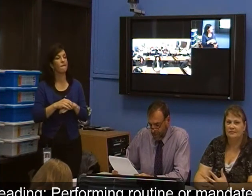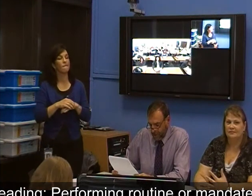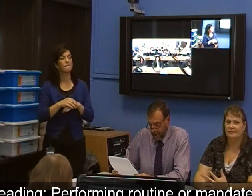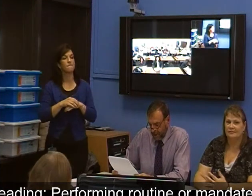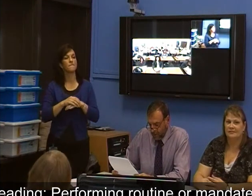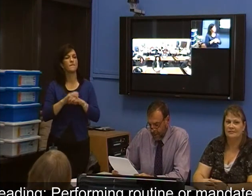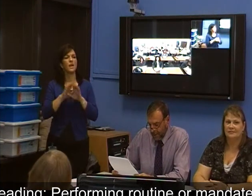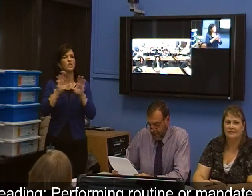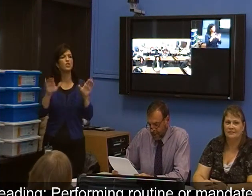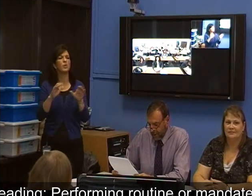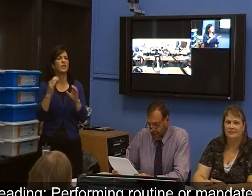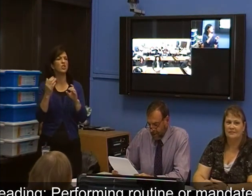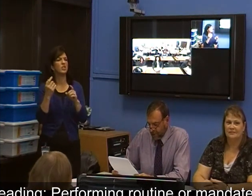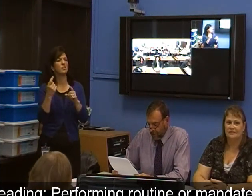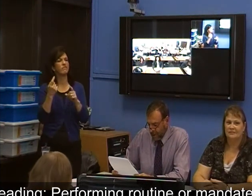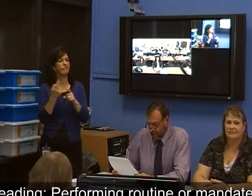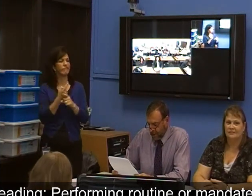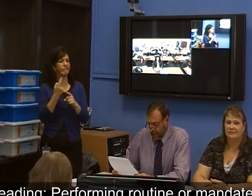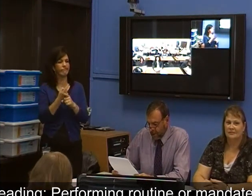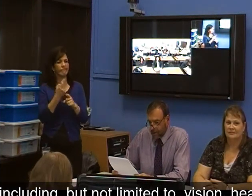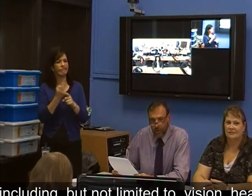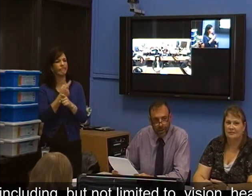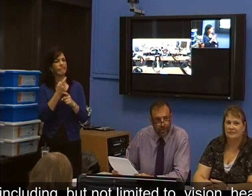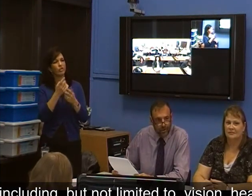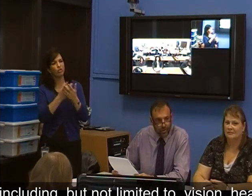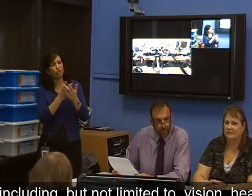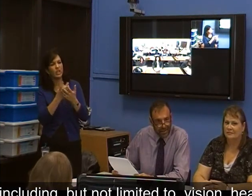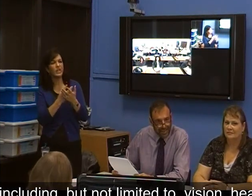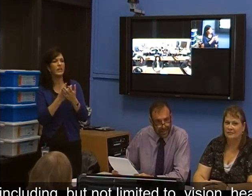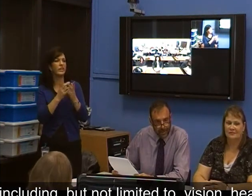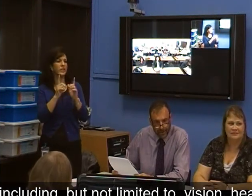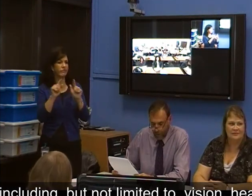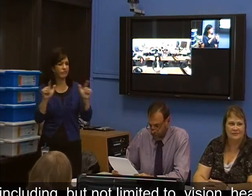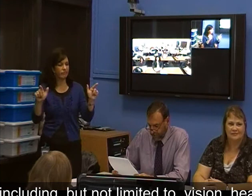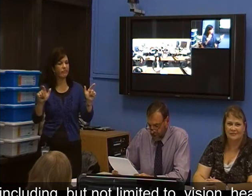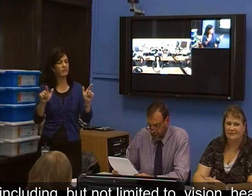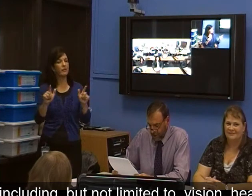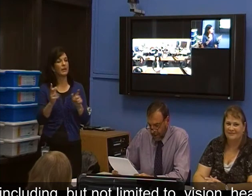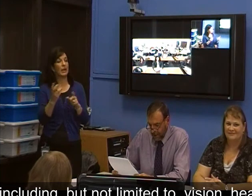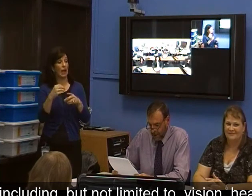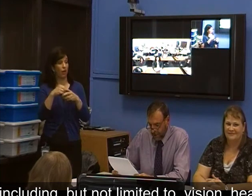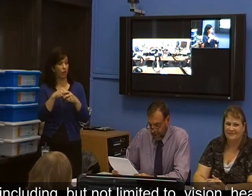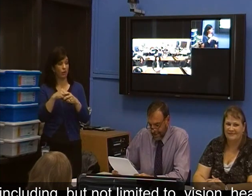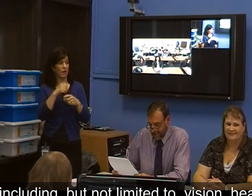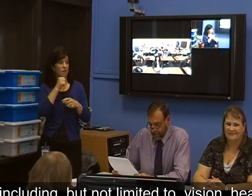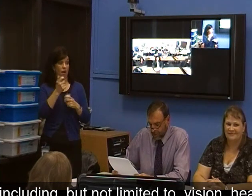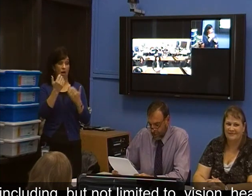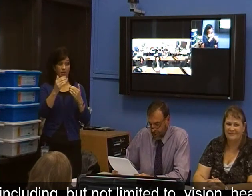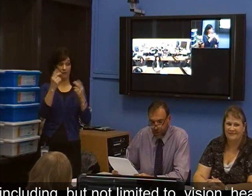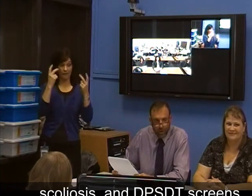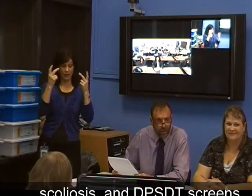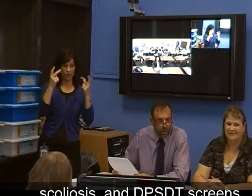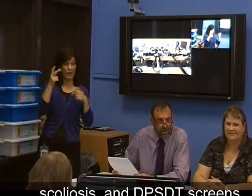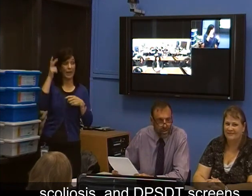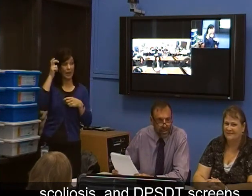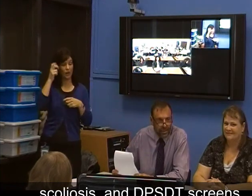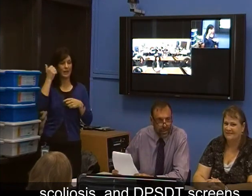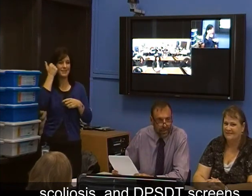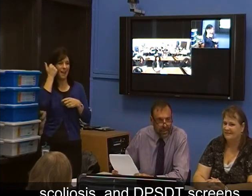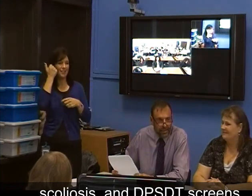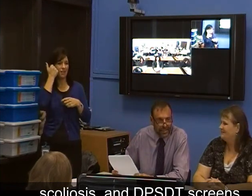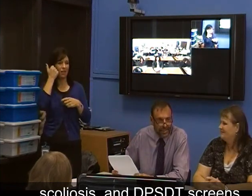performing routine or mandated child health screens included but not limited to vision, hearing, dental, scoliosis,